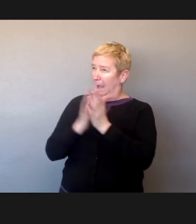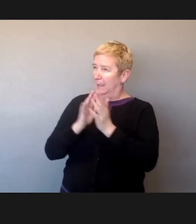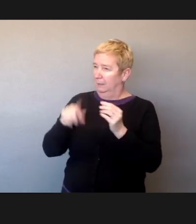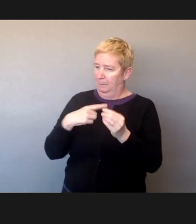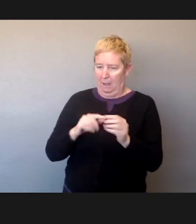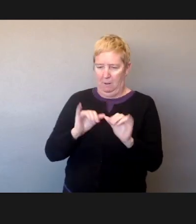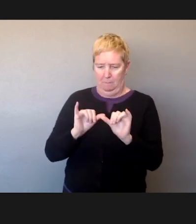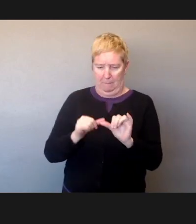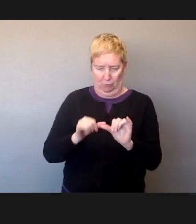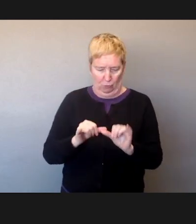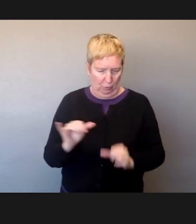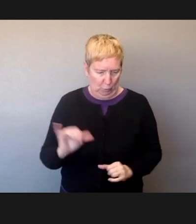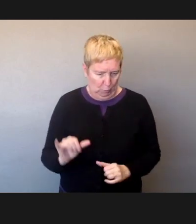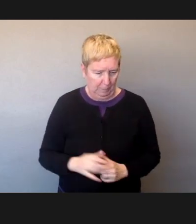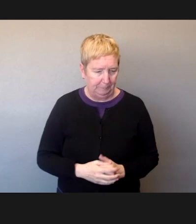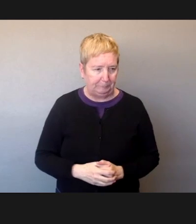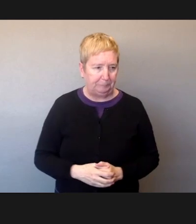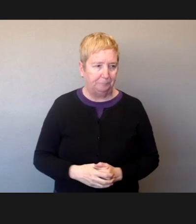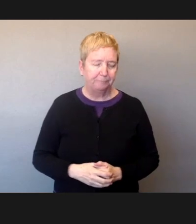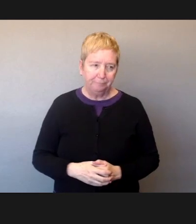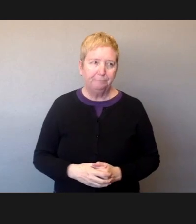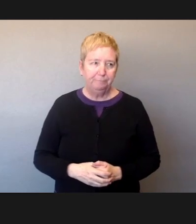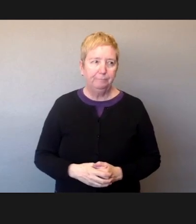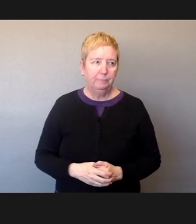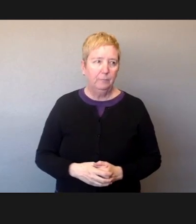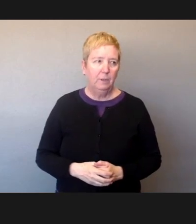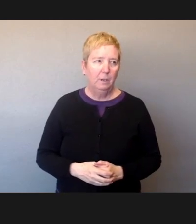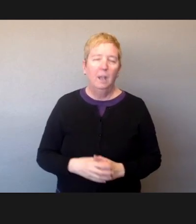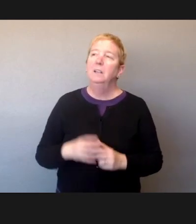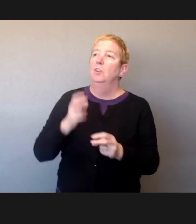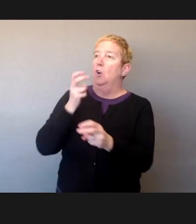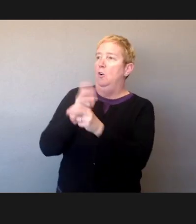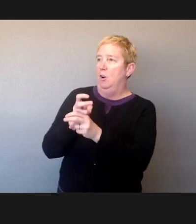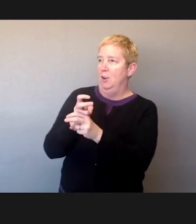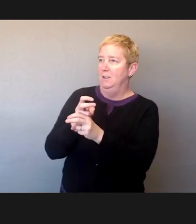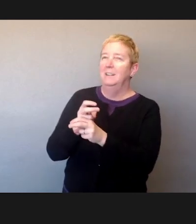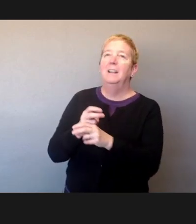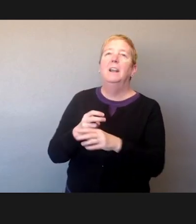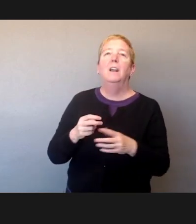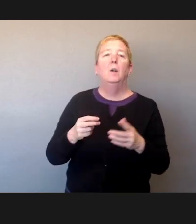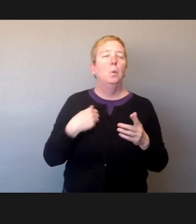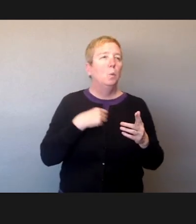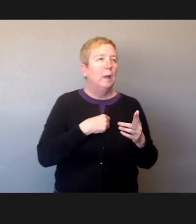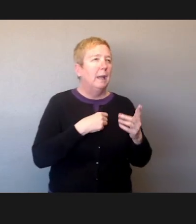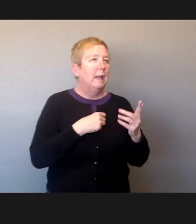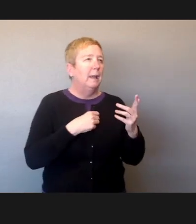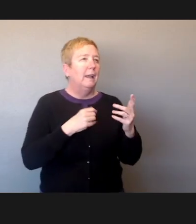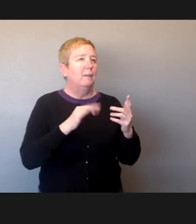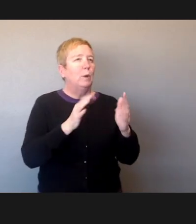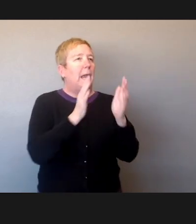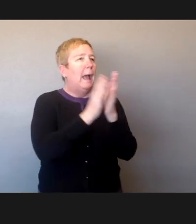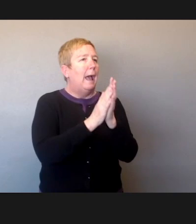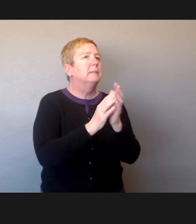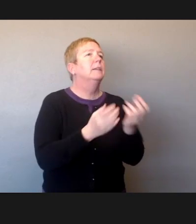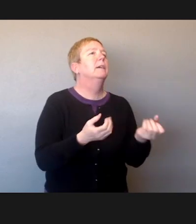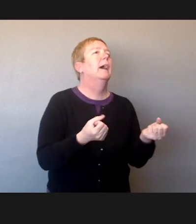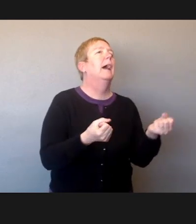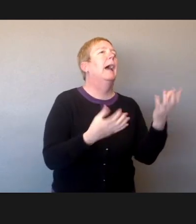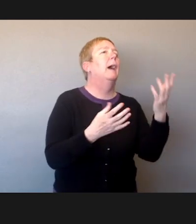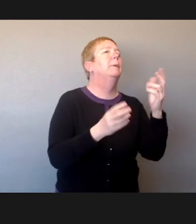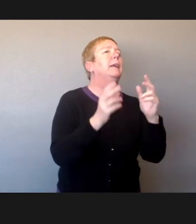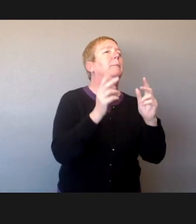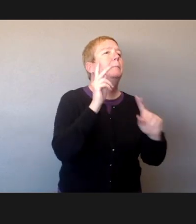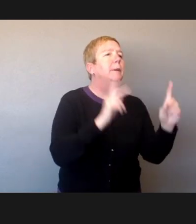it's really hard to ask people to report the number of long COVID cases they're